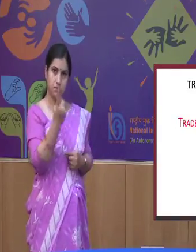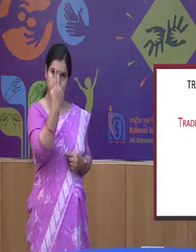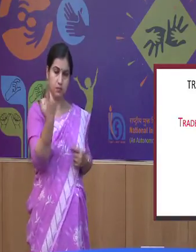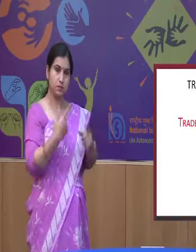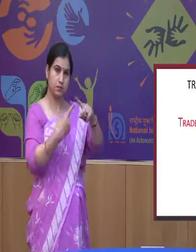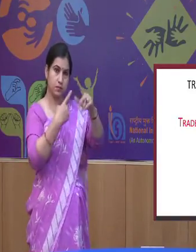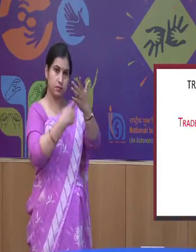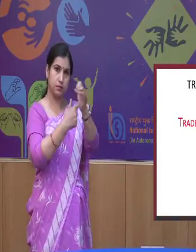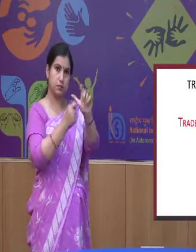and monopoly.